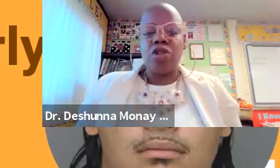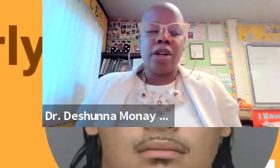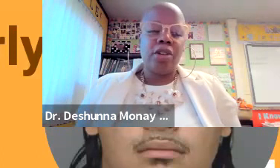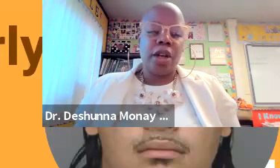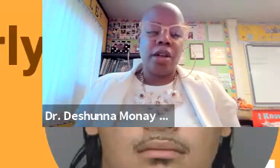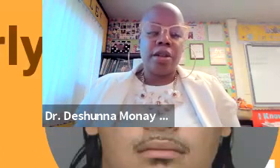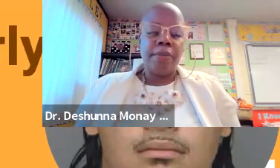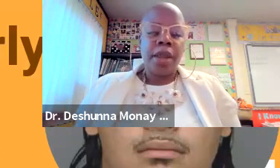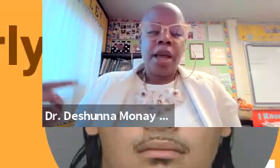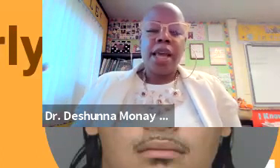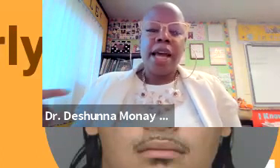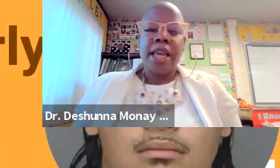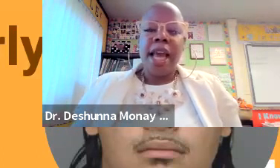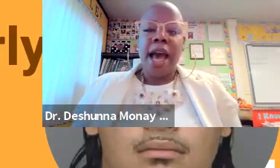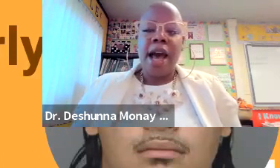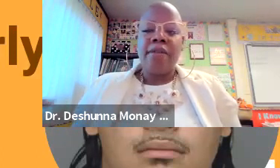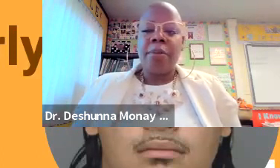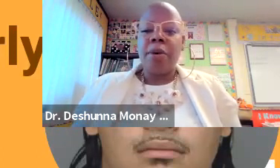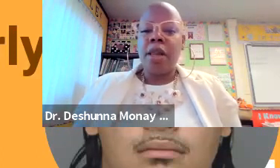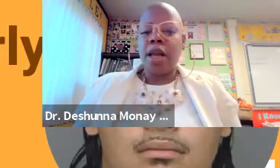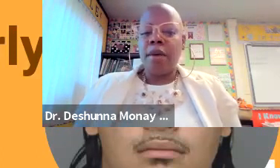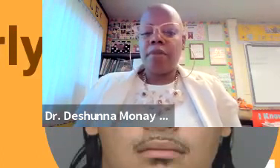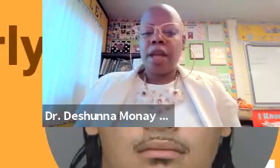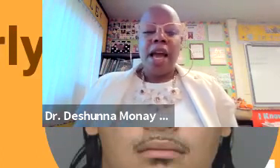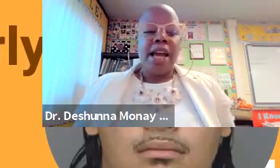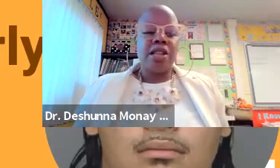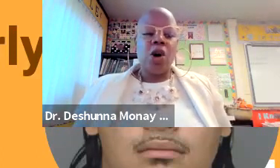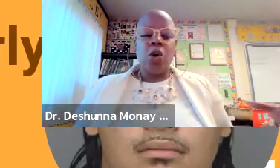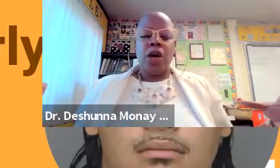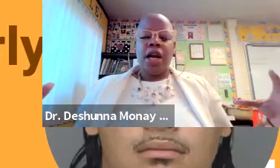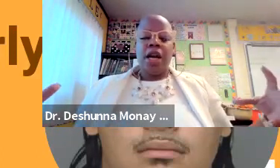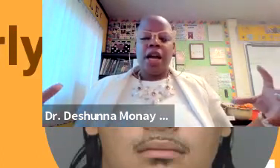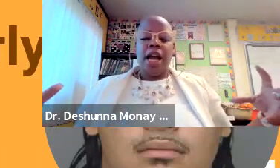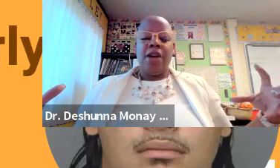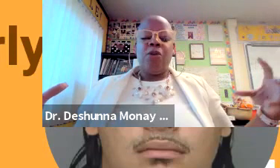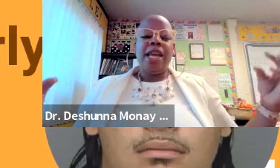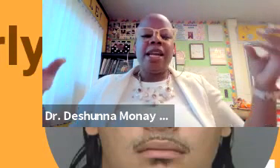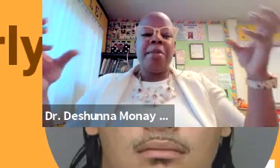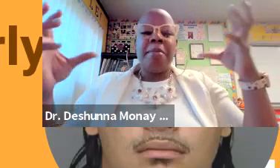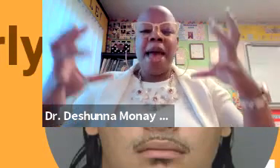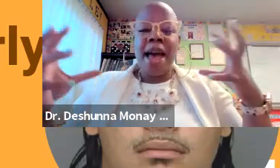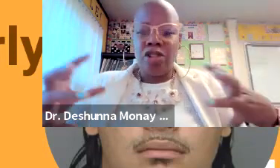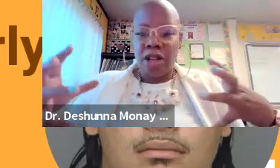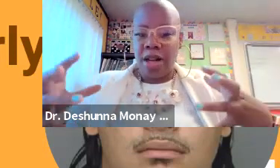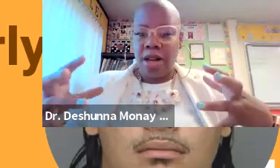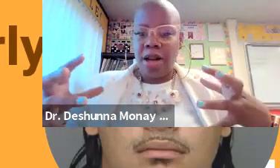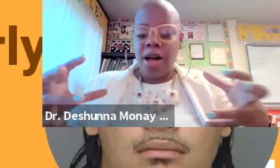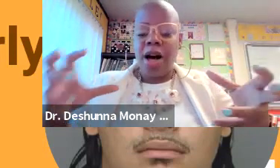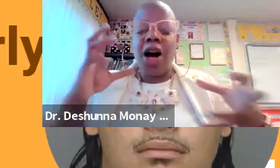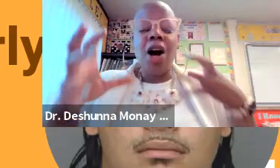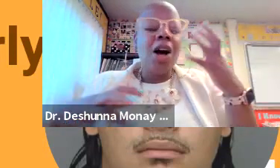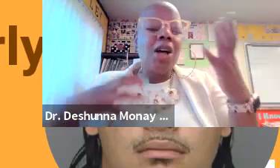of the restrictions that they have upon them. And so if we can